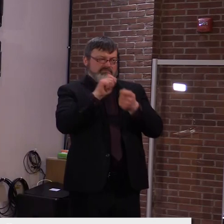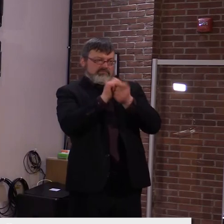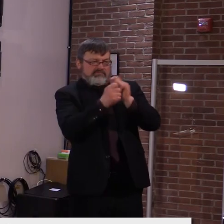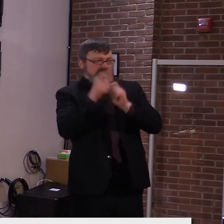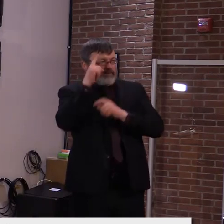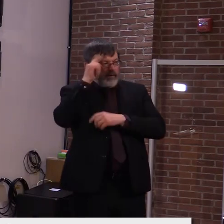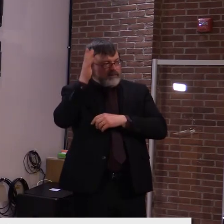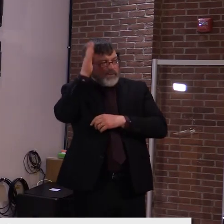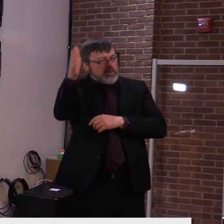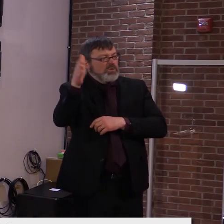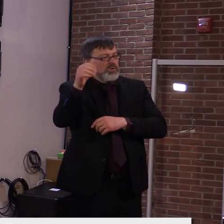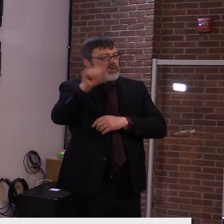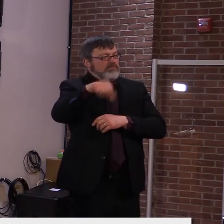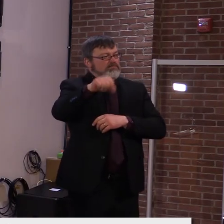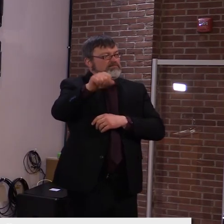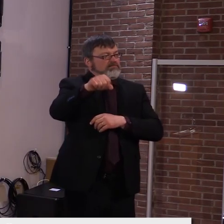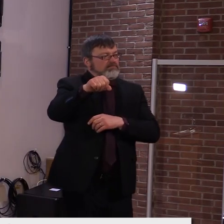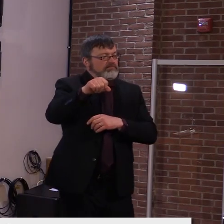Smith.